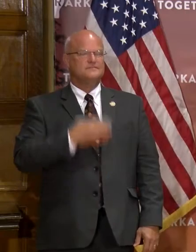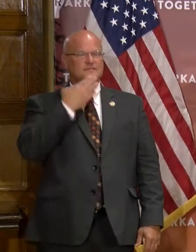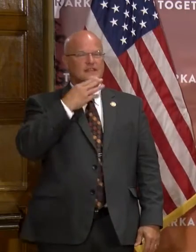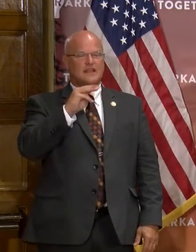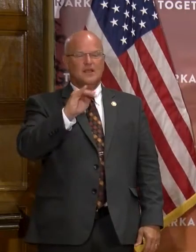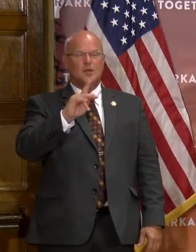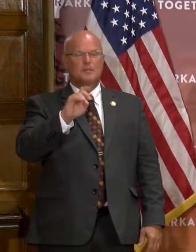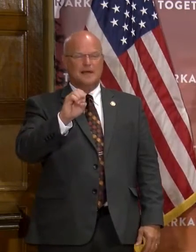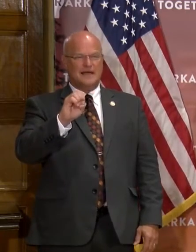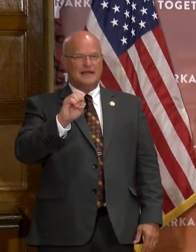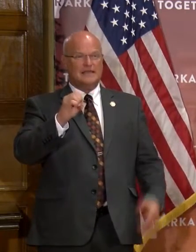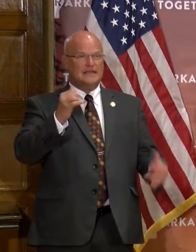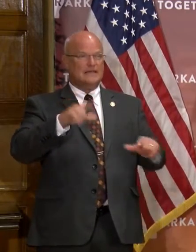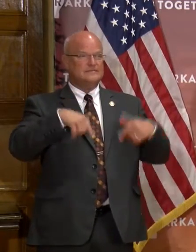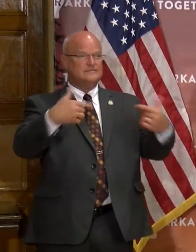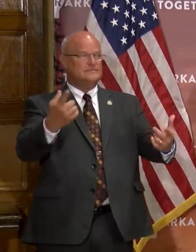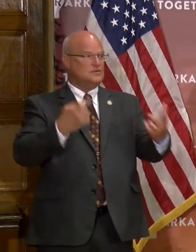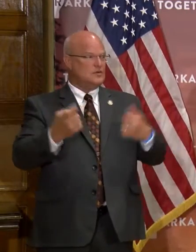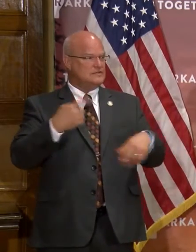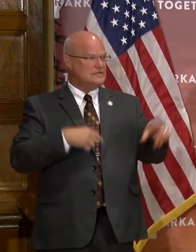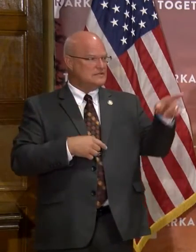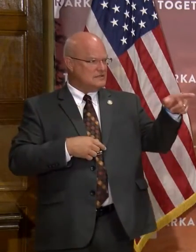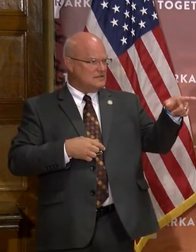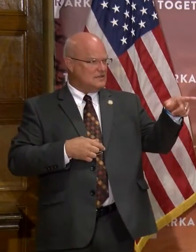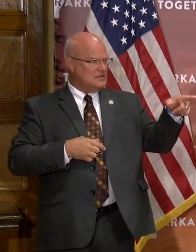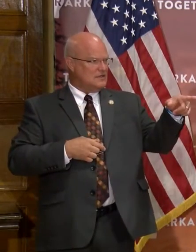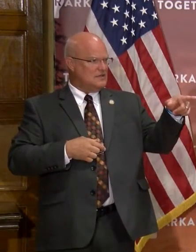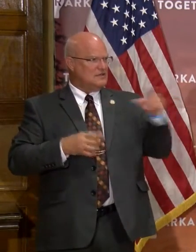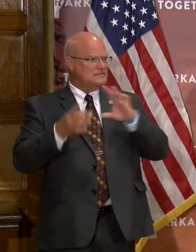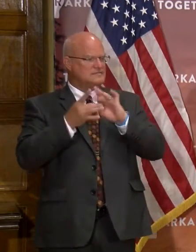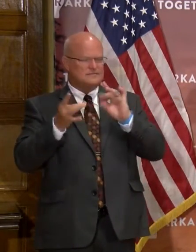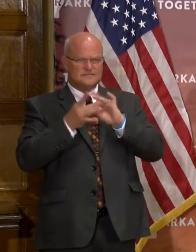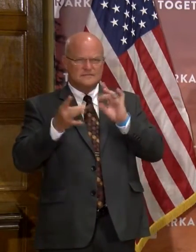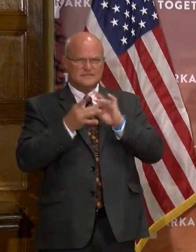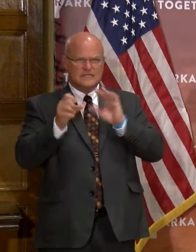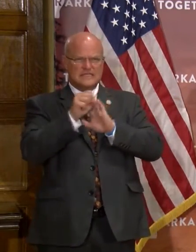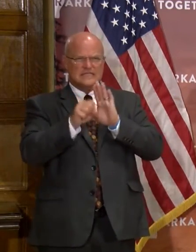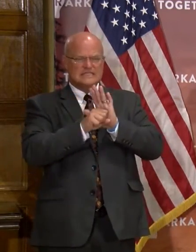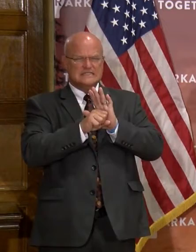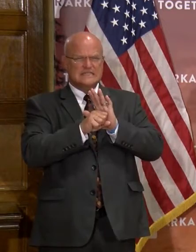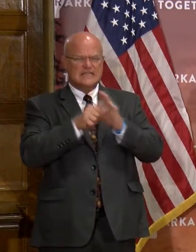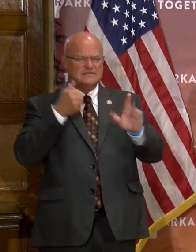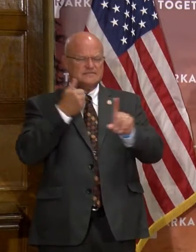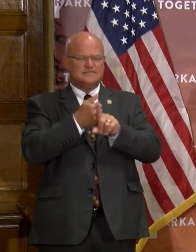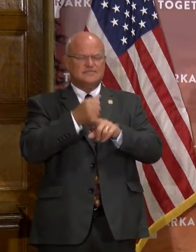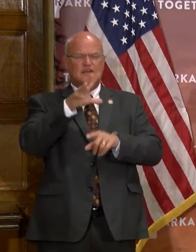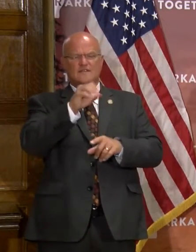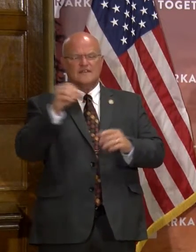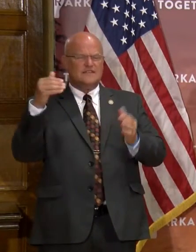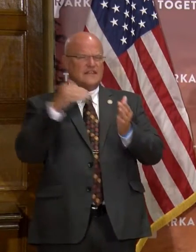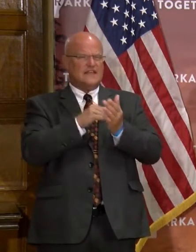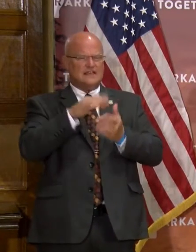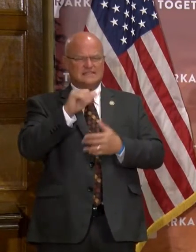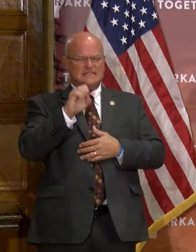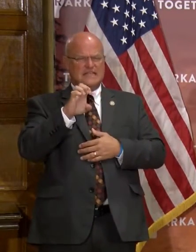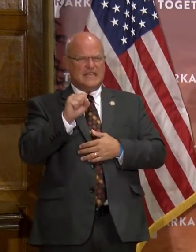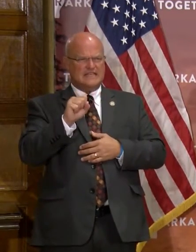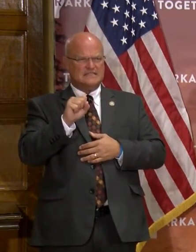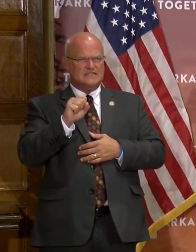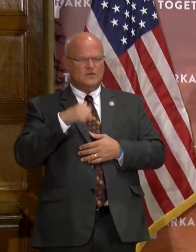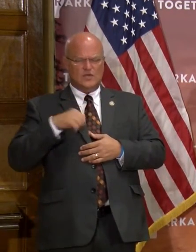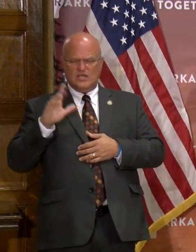Thank you, Mike. With that, we'll take any questions. Governor, can you remark on the state hitting 50,000 cases? Just for some context, we